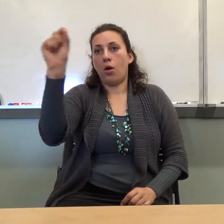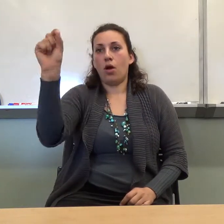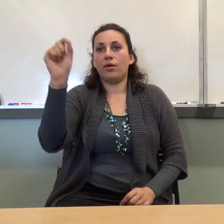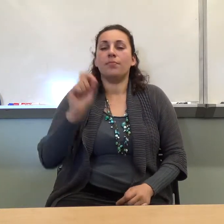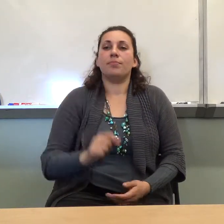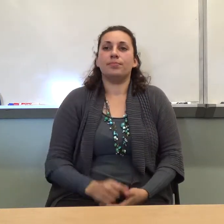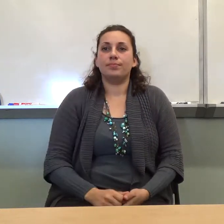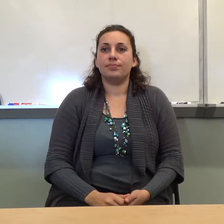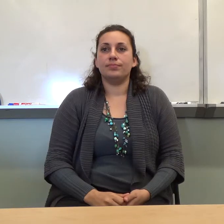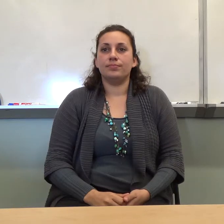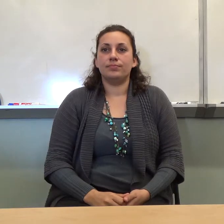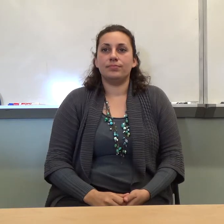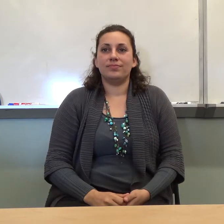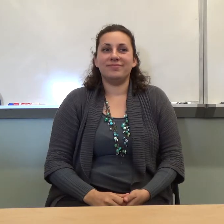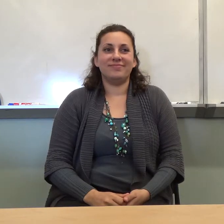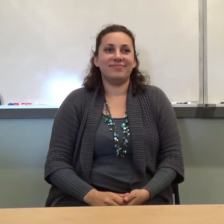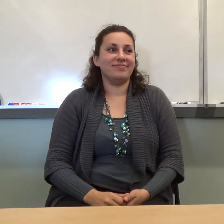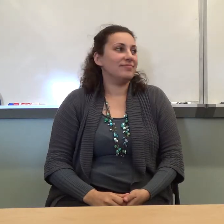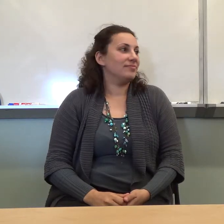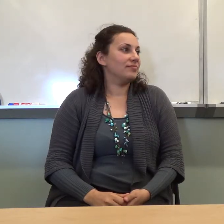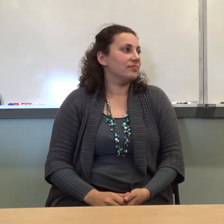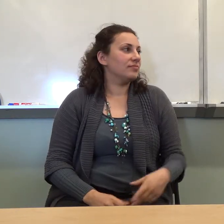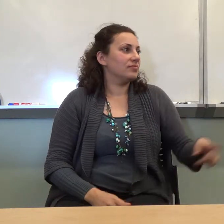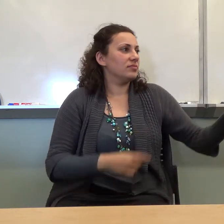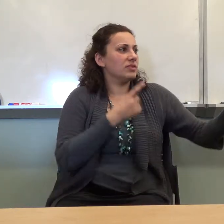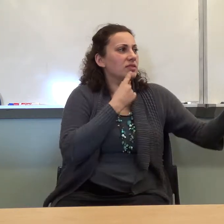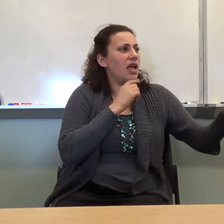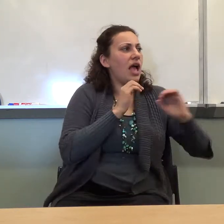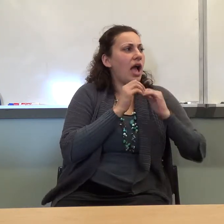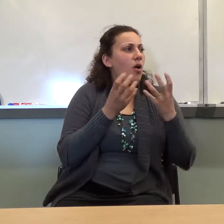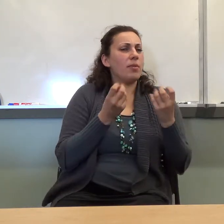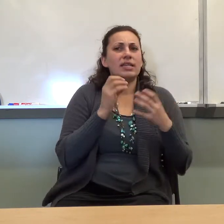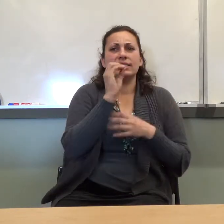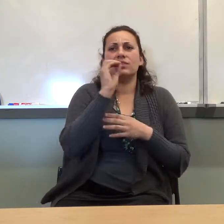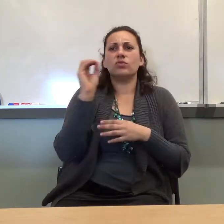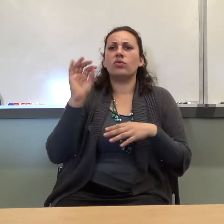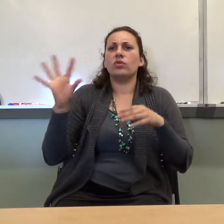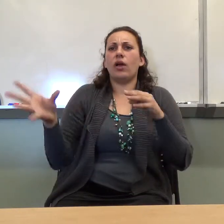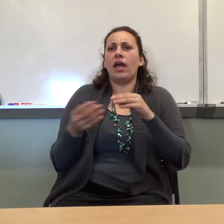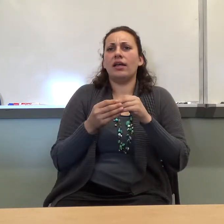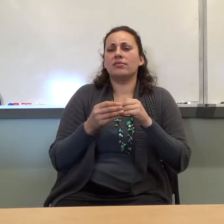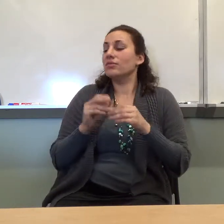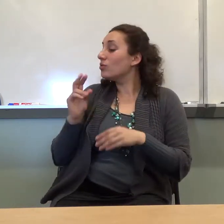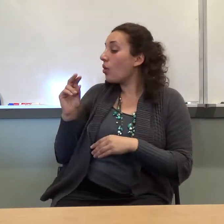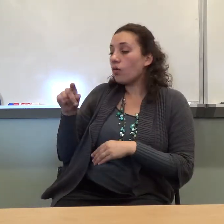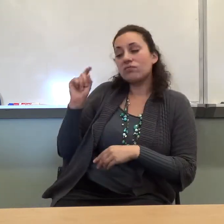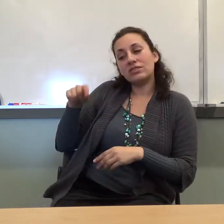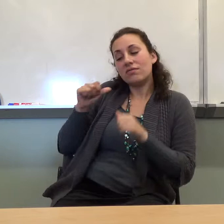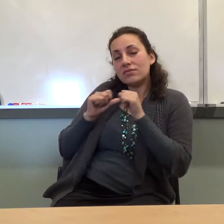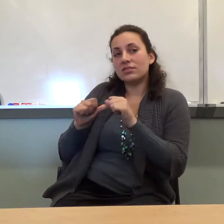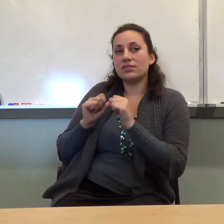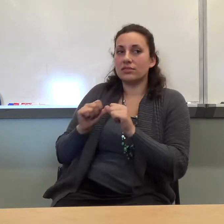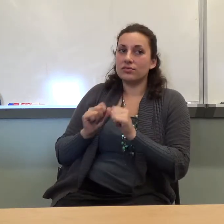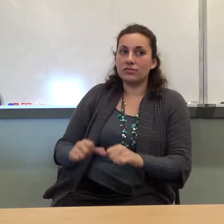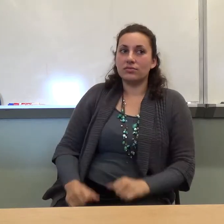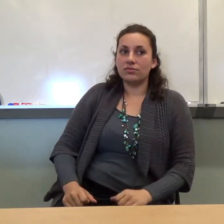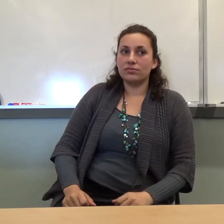You know how many zeros you're going to put? How many? Zeros. You don't. You have to keep going. Yeah. Okay. Anytime you have